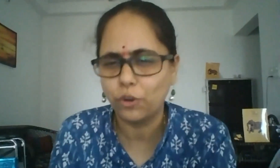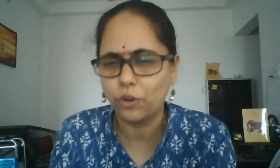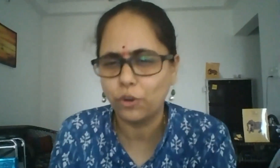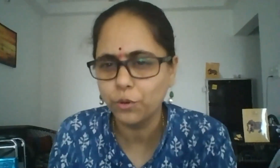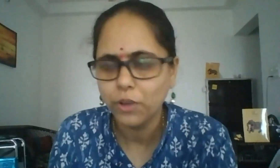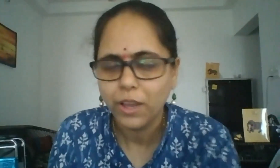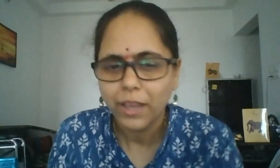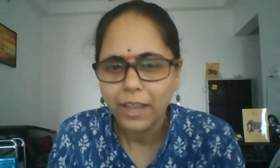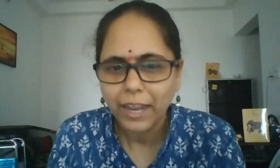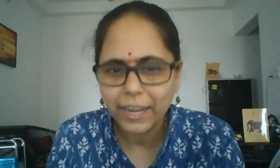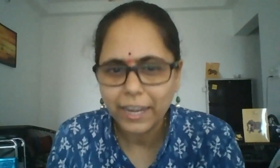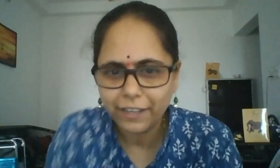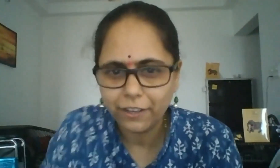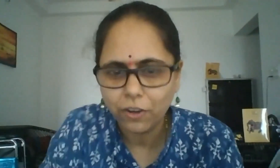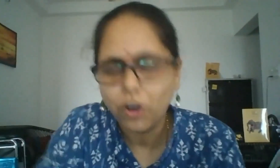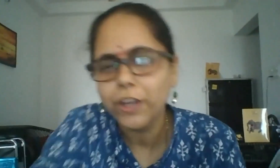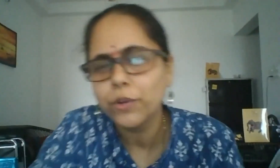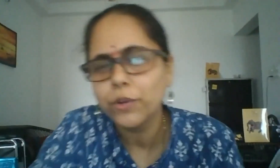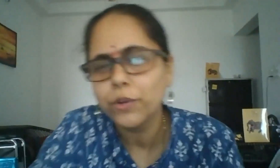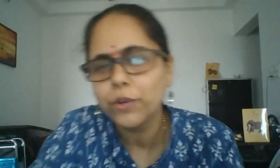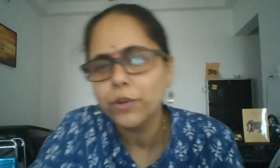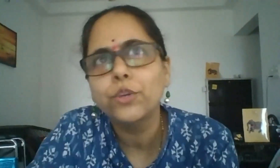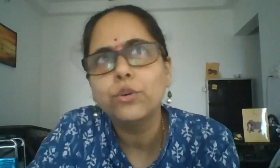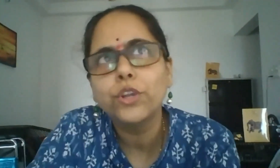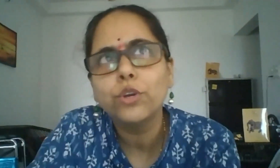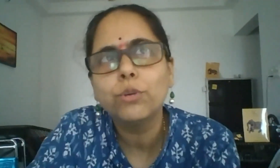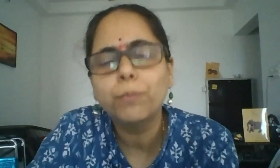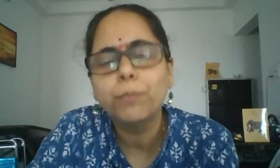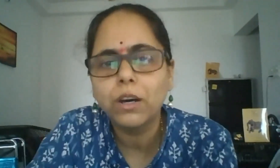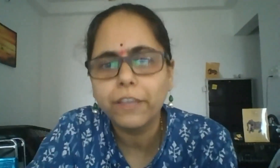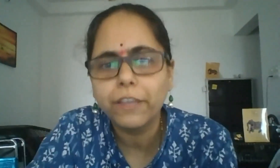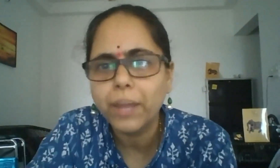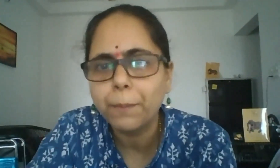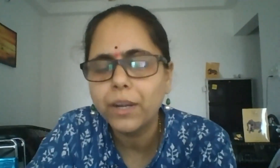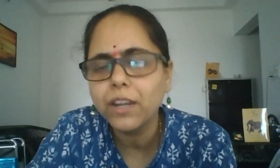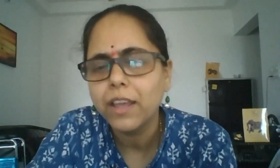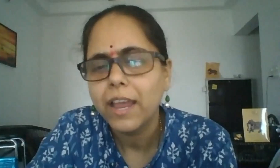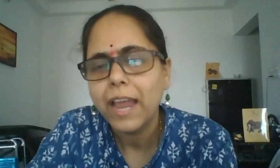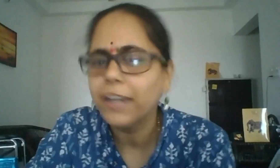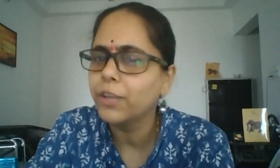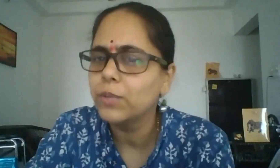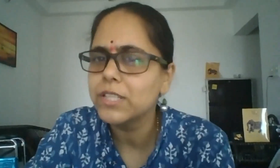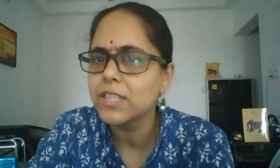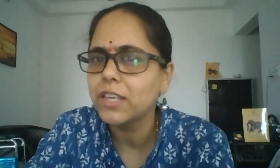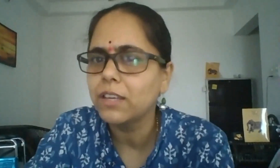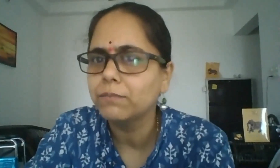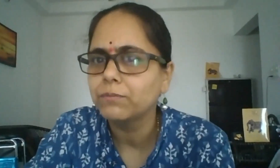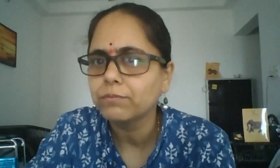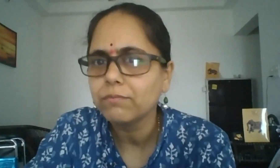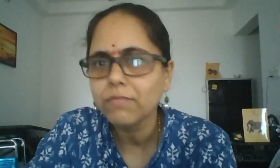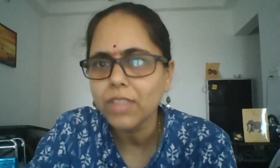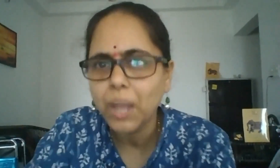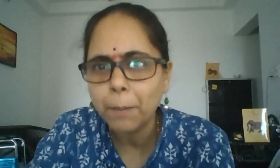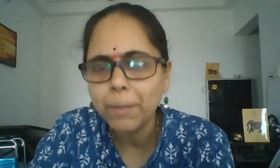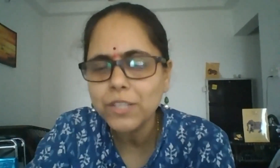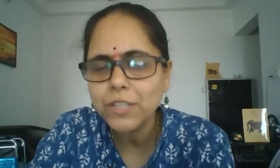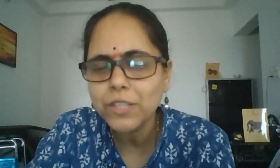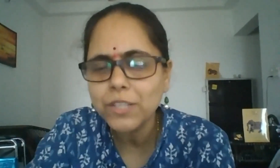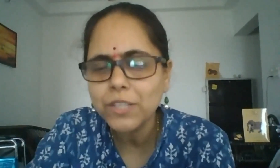you. And or you can go on YouTube, Giftable, and you will see Amma song and the other